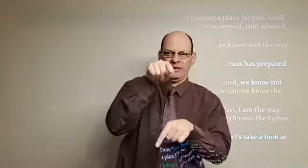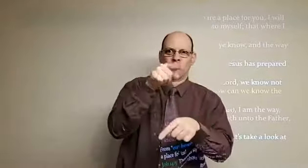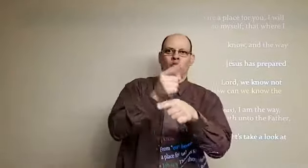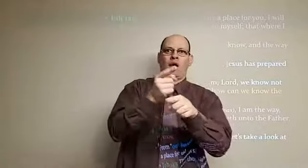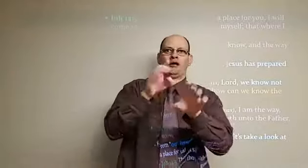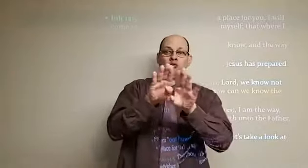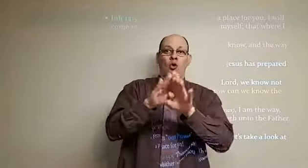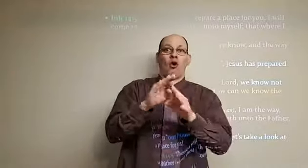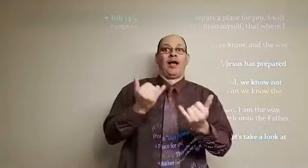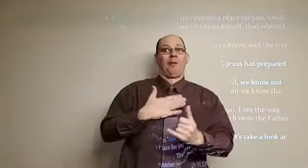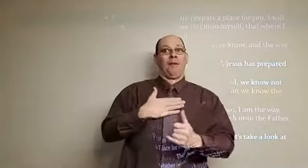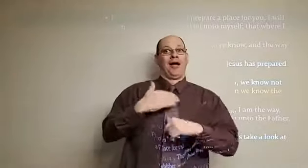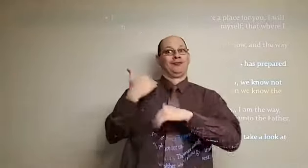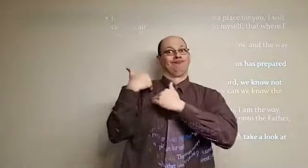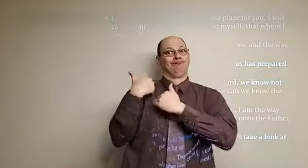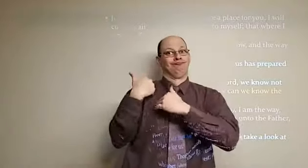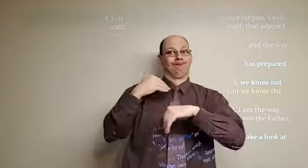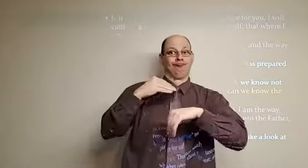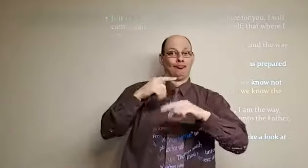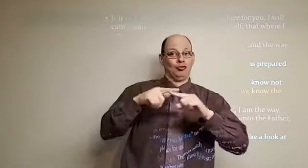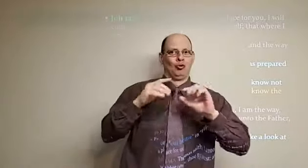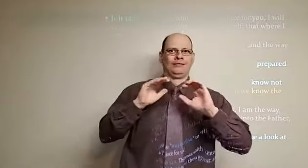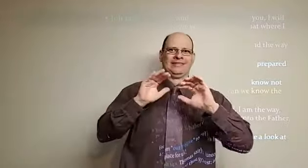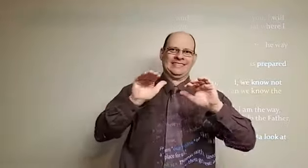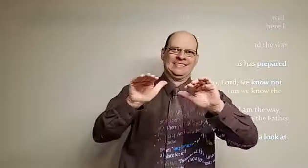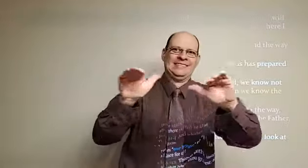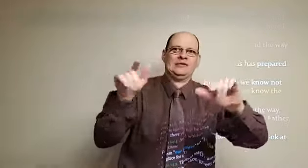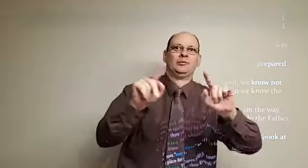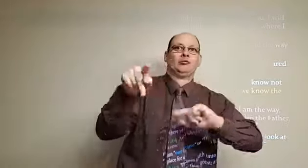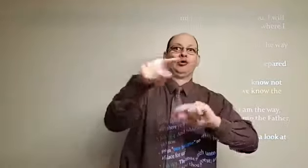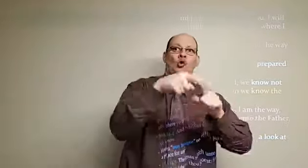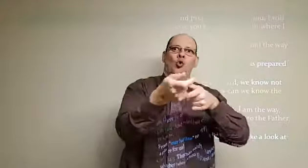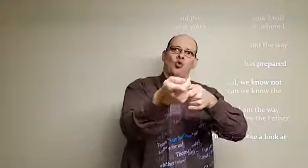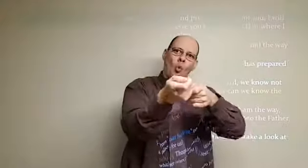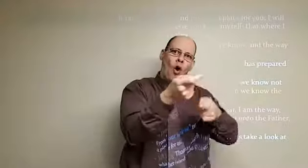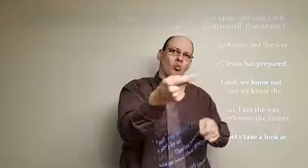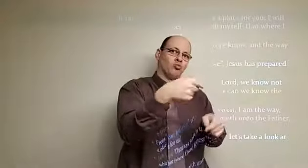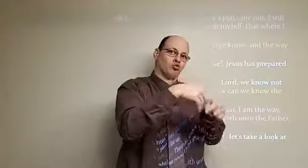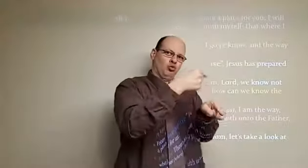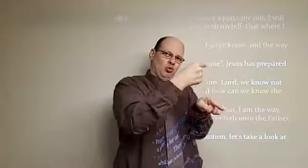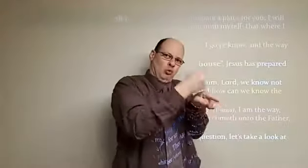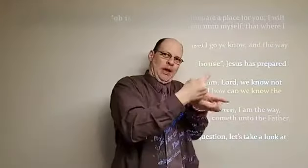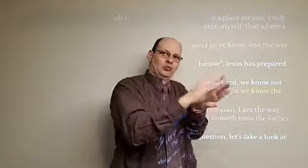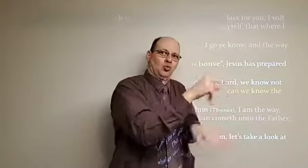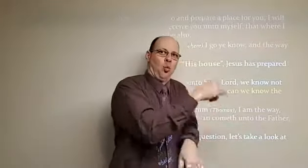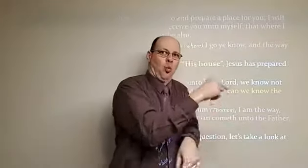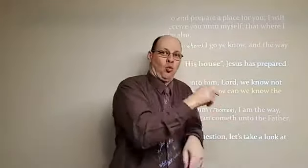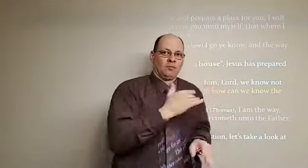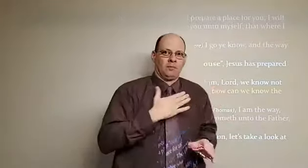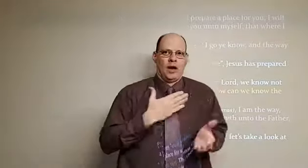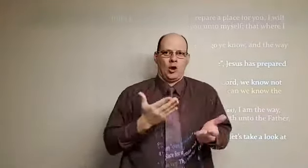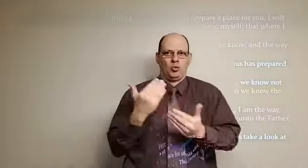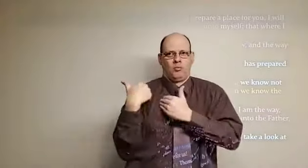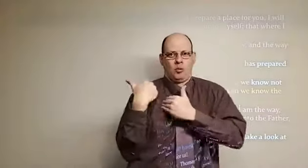led me to this truth now it's my responsibility to share with you and show you this scripture